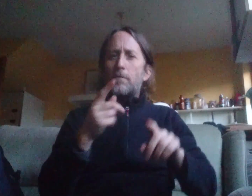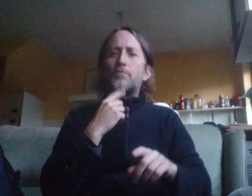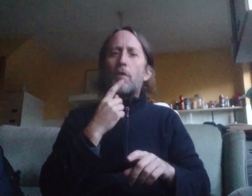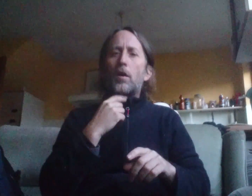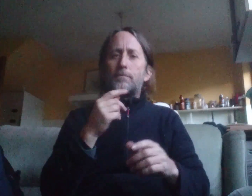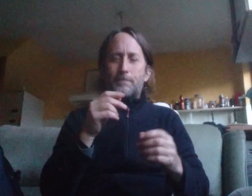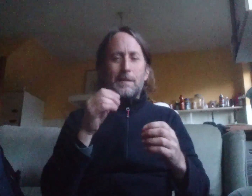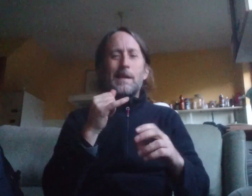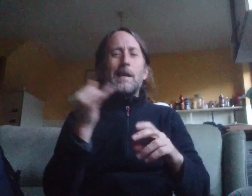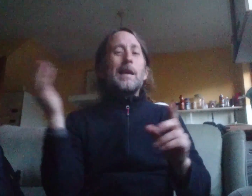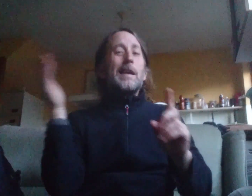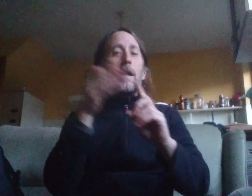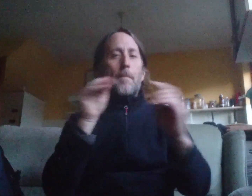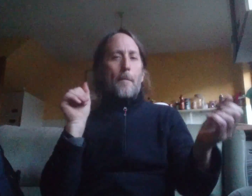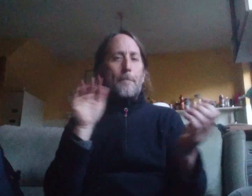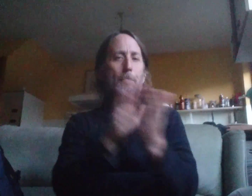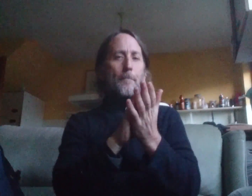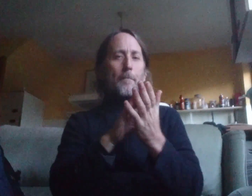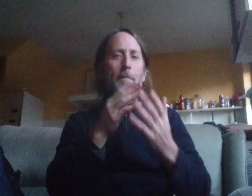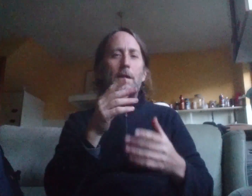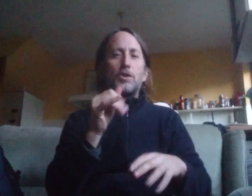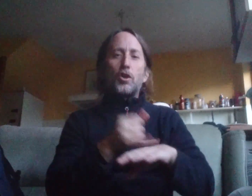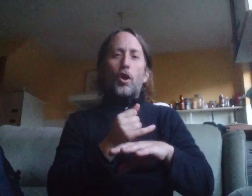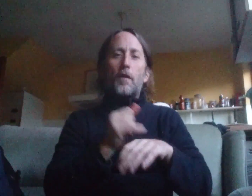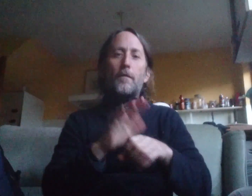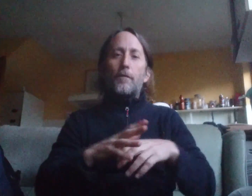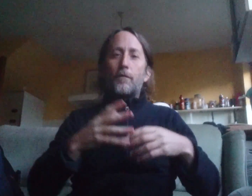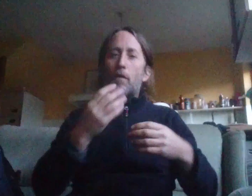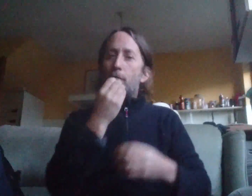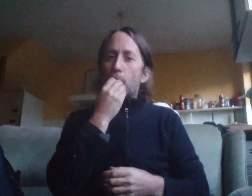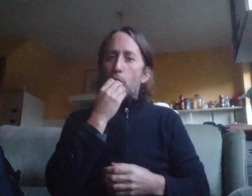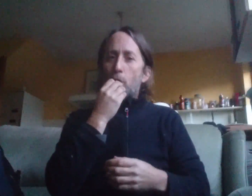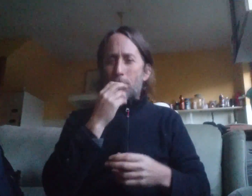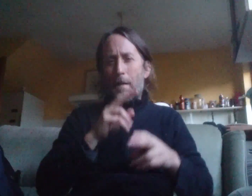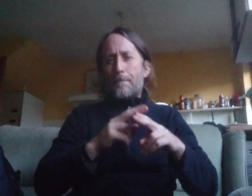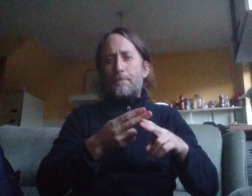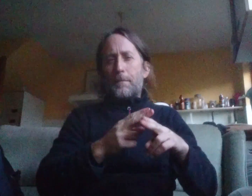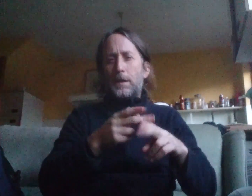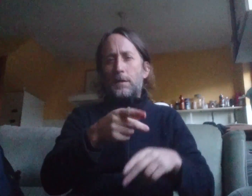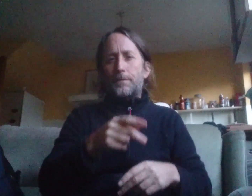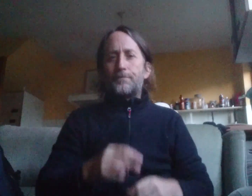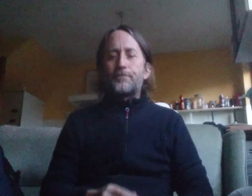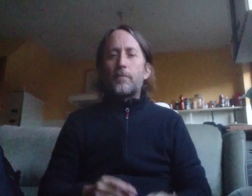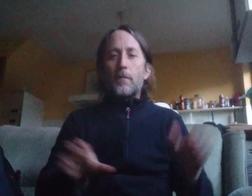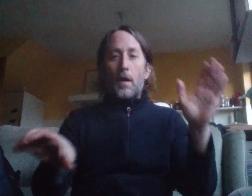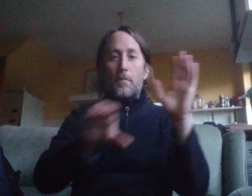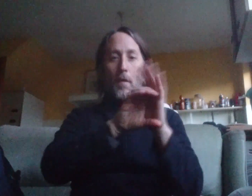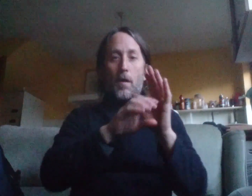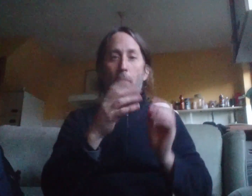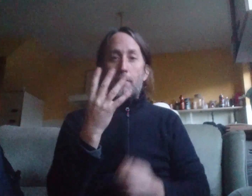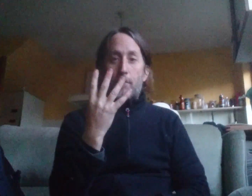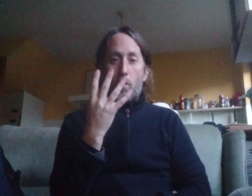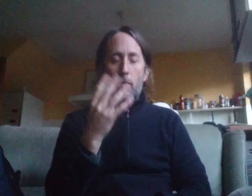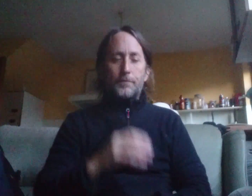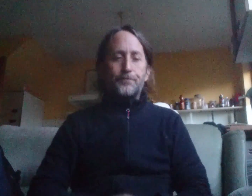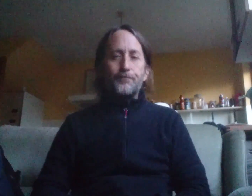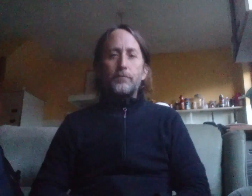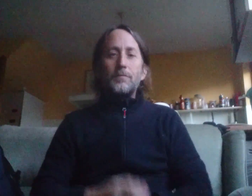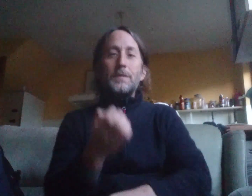food, those of cooked meat, presumably. Paragraph 4. The electric knife was born into a